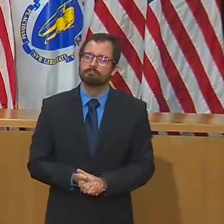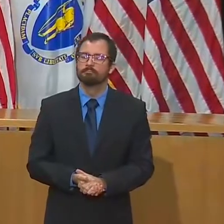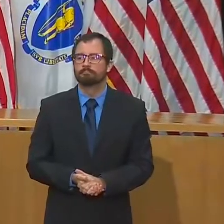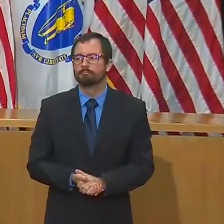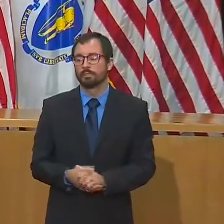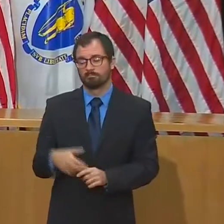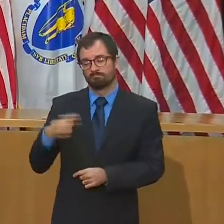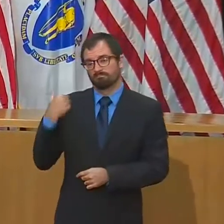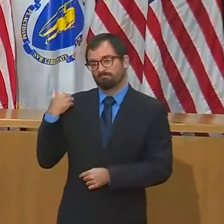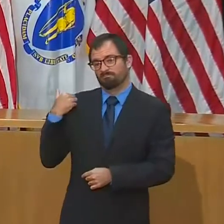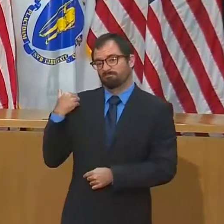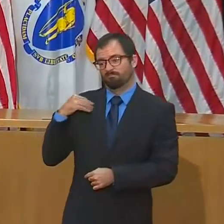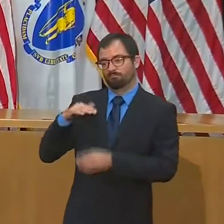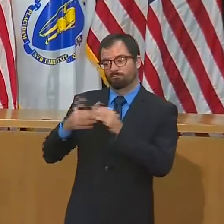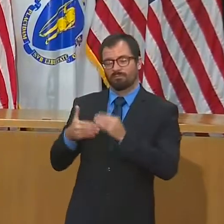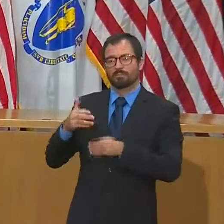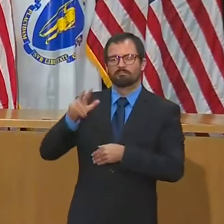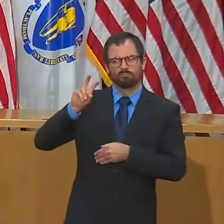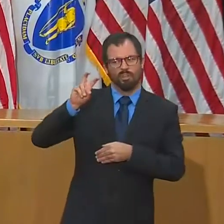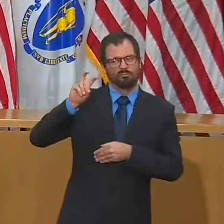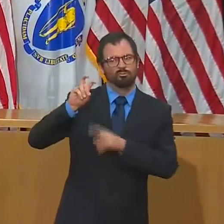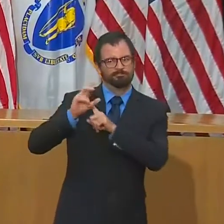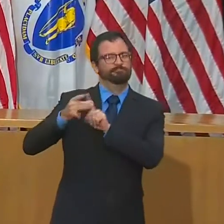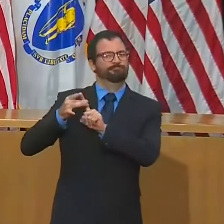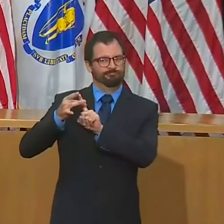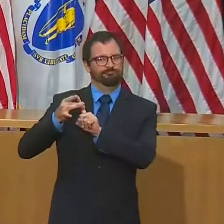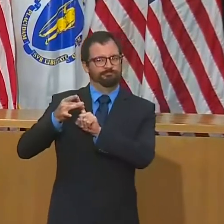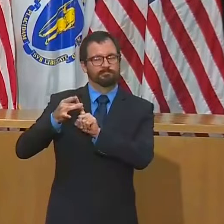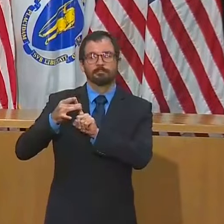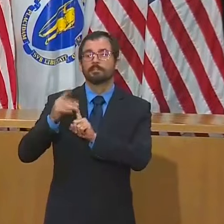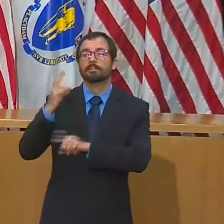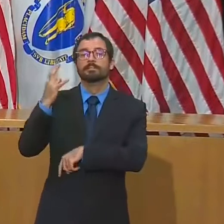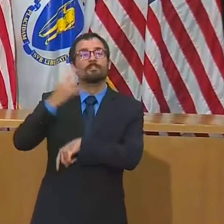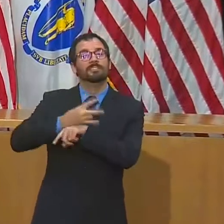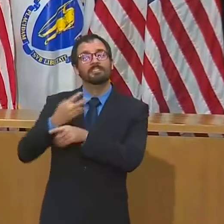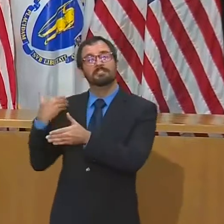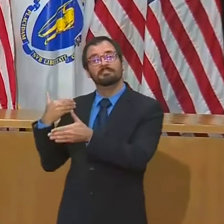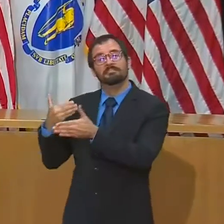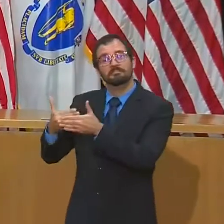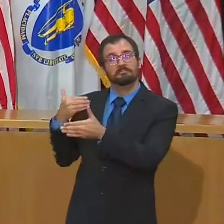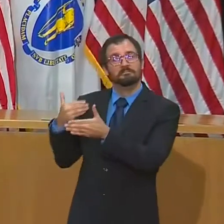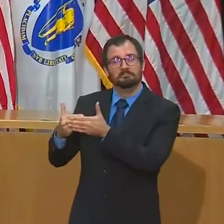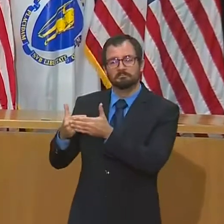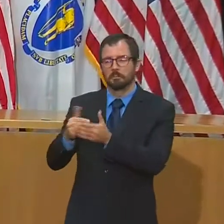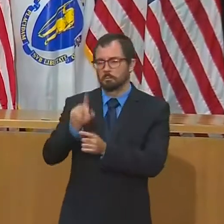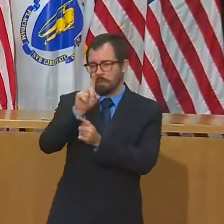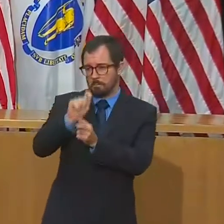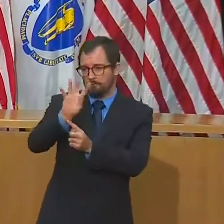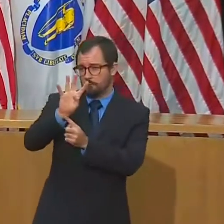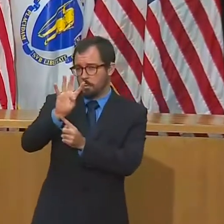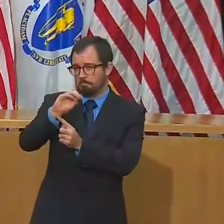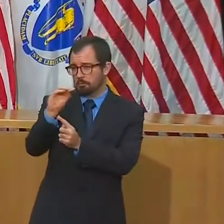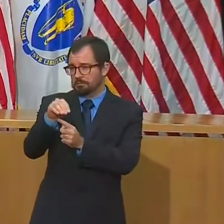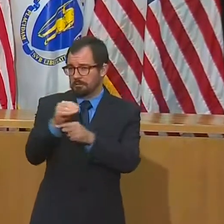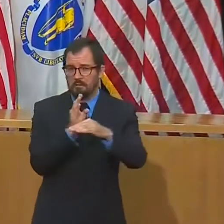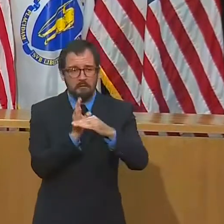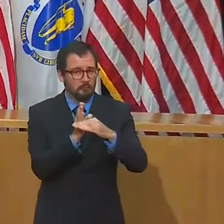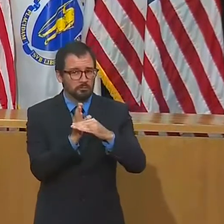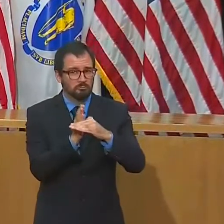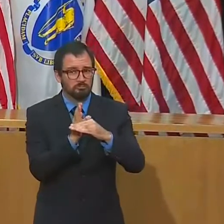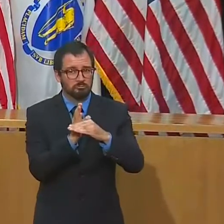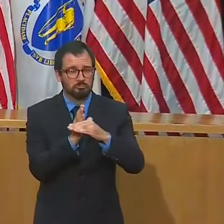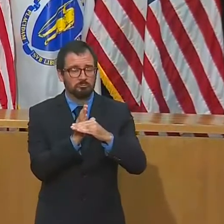114,611. The 7-day average for the positive case rate is about 1.4% and has been hovering between this and